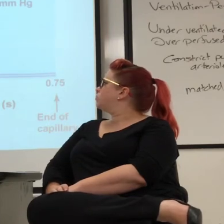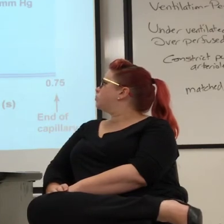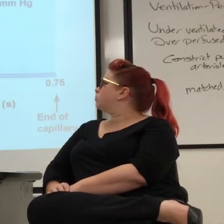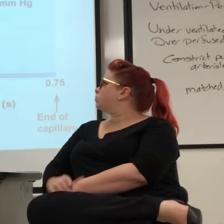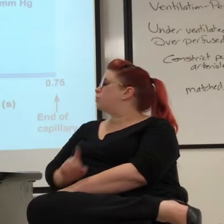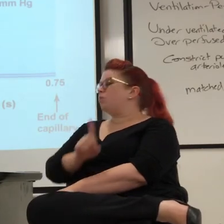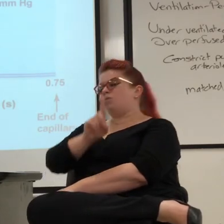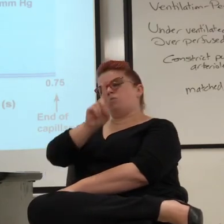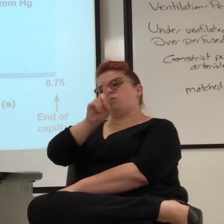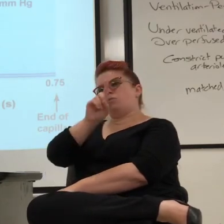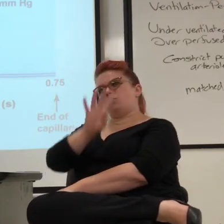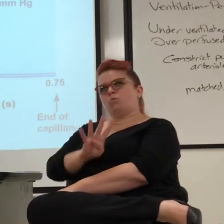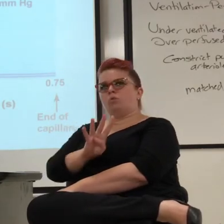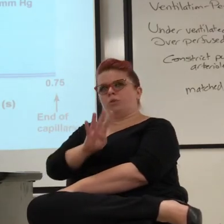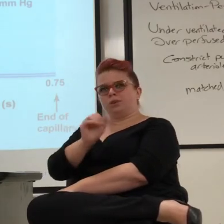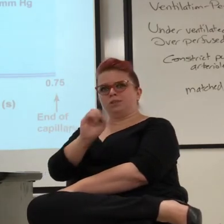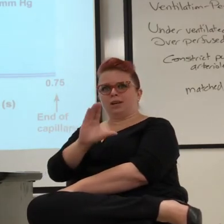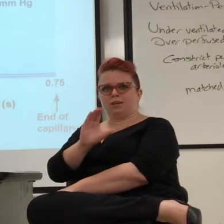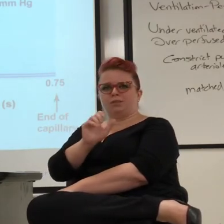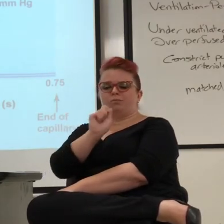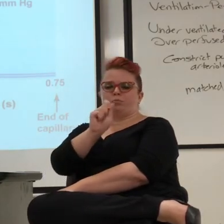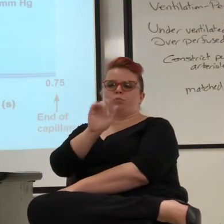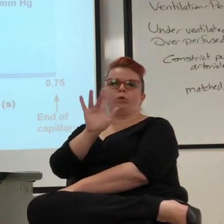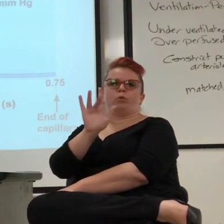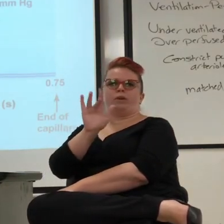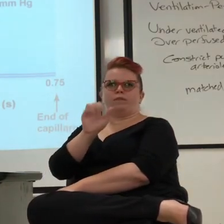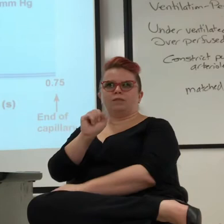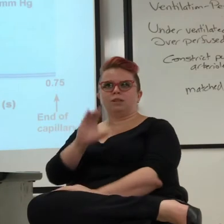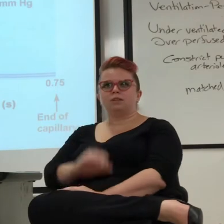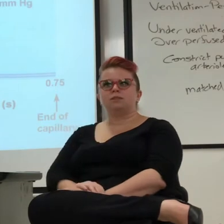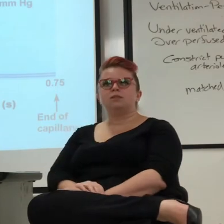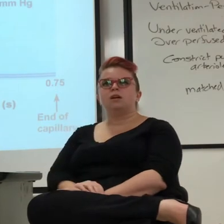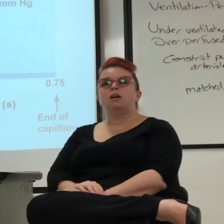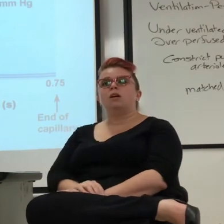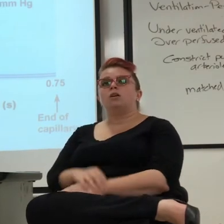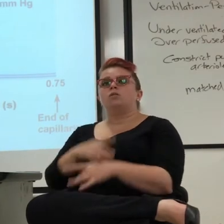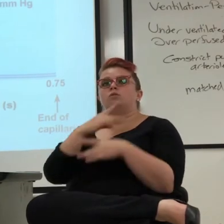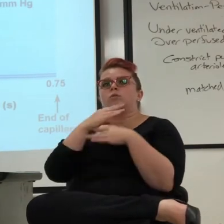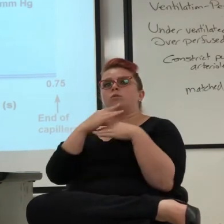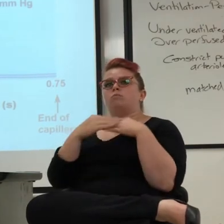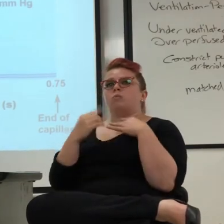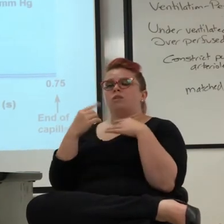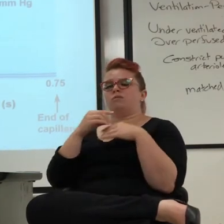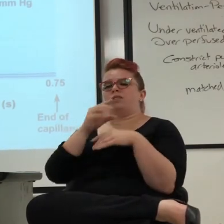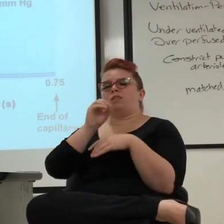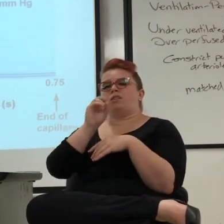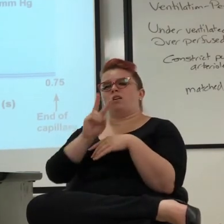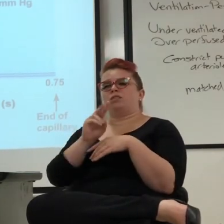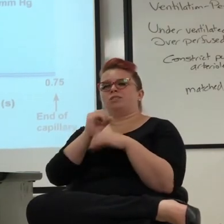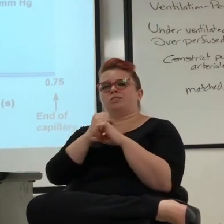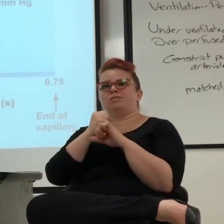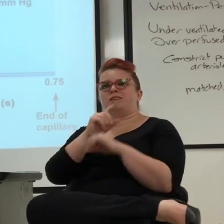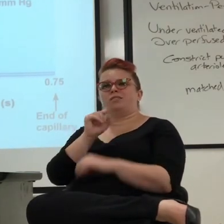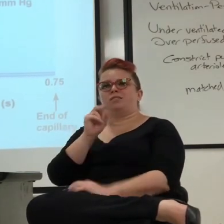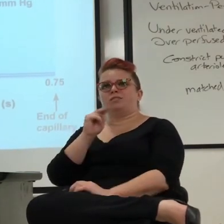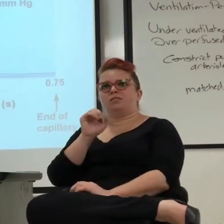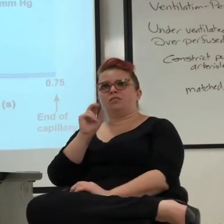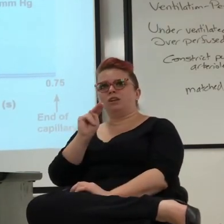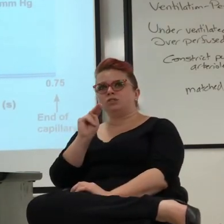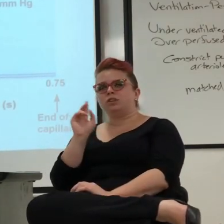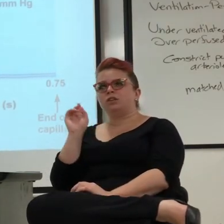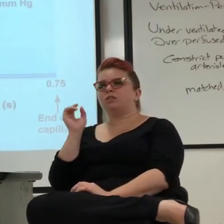quarter second right there. Here's blood coming in, the oxygen tension in millimeters of mercury is 40. It takes